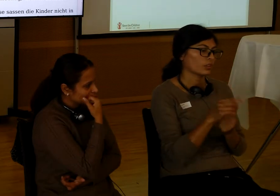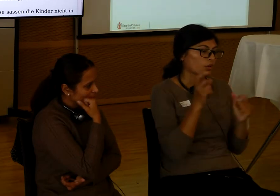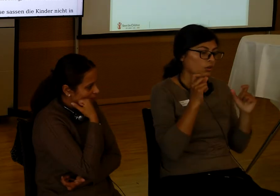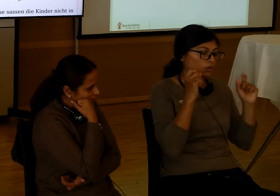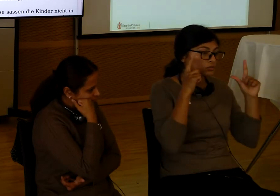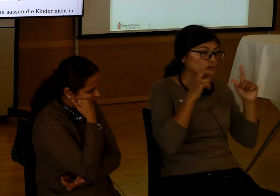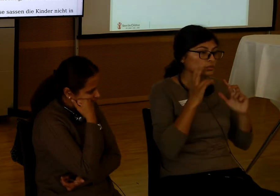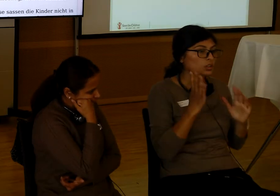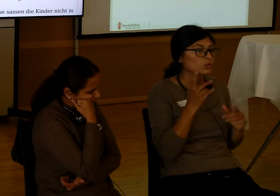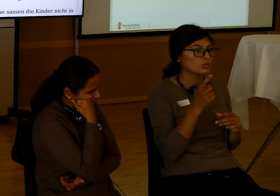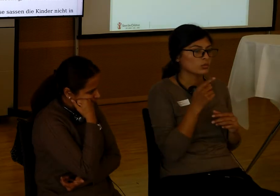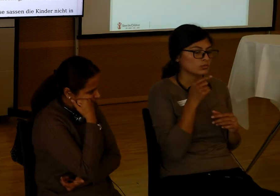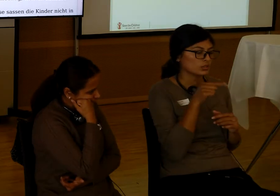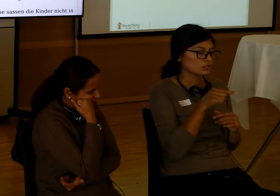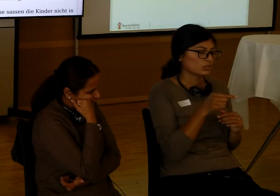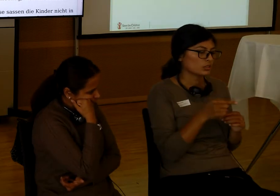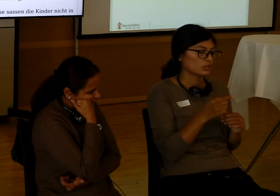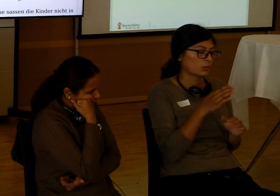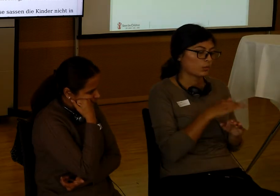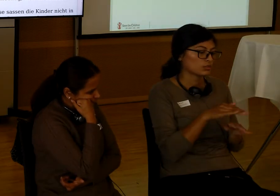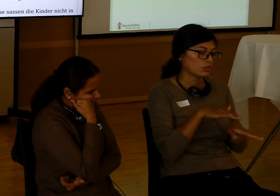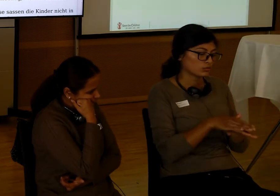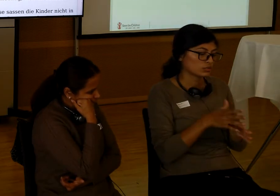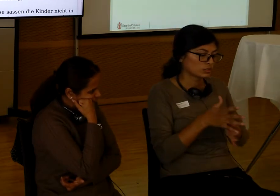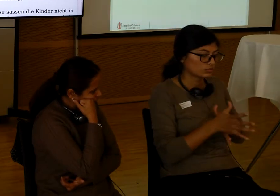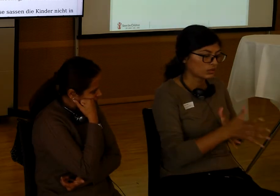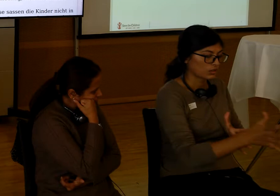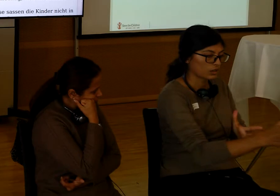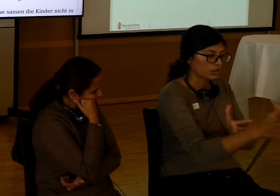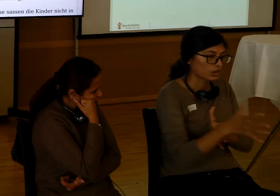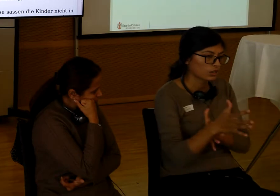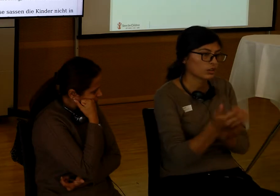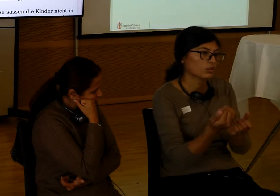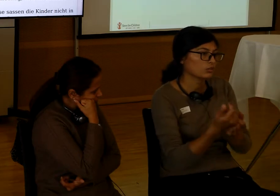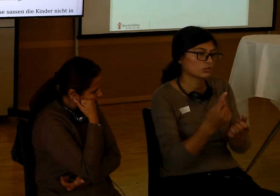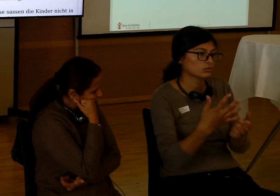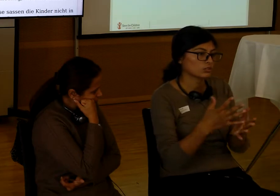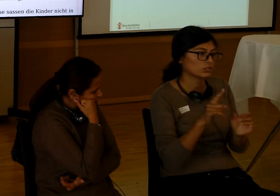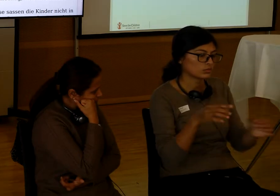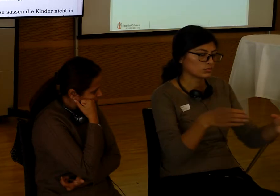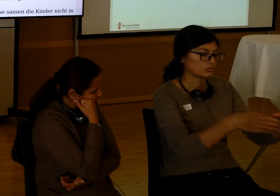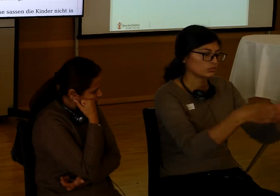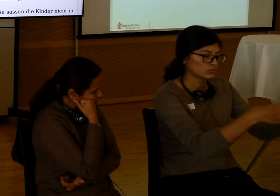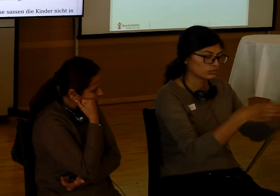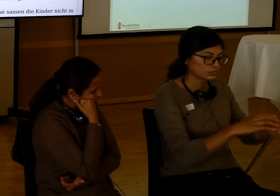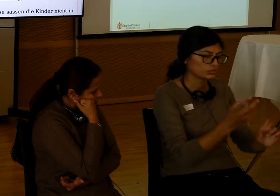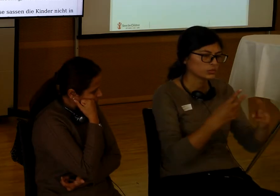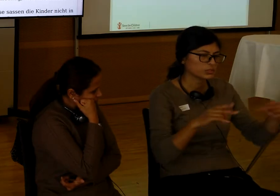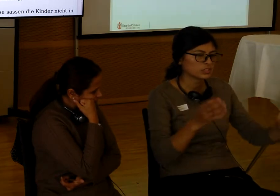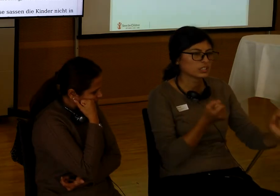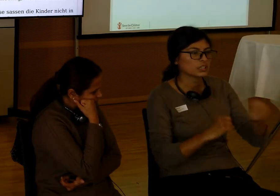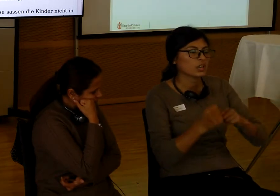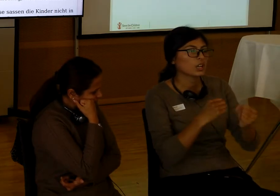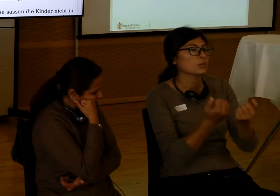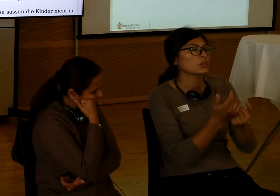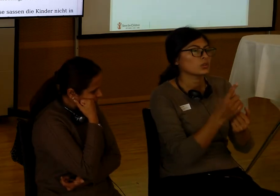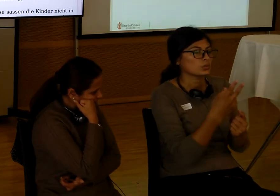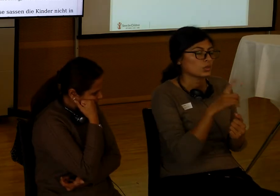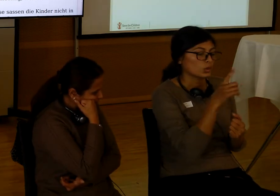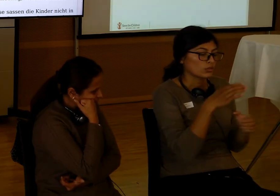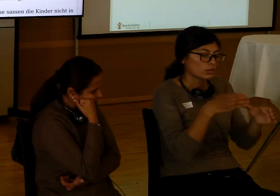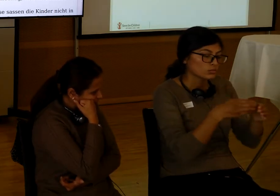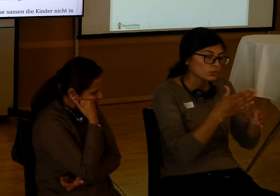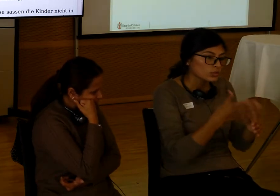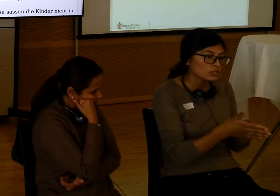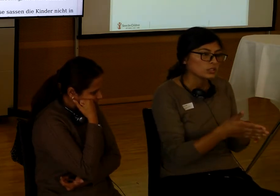Surprisingly, children were not sitting in rows, but working in groups and pairs, doing a variety of activities. One group was